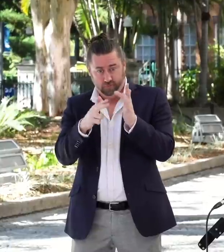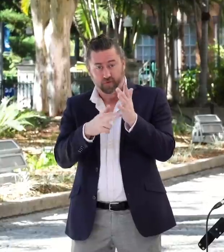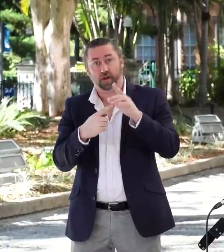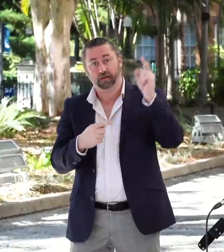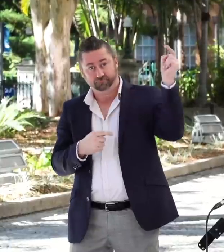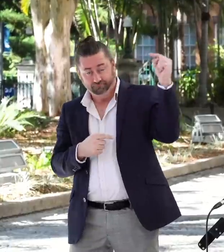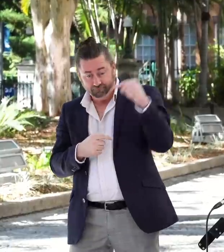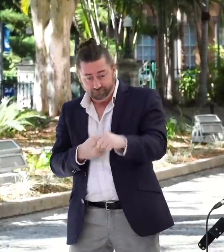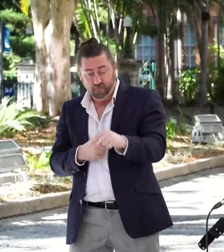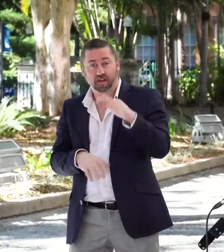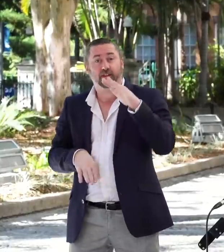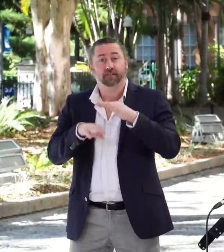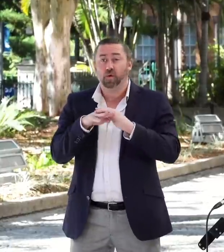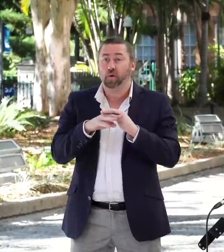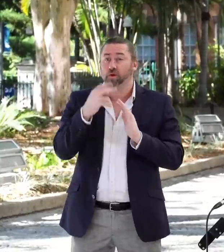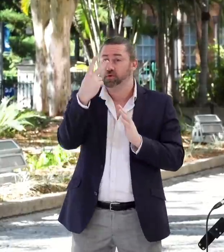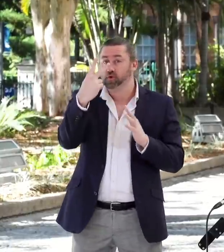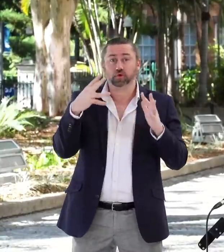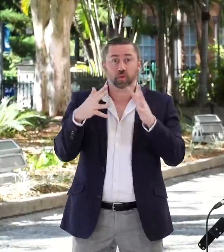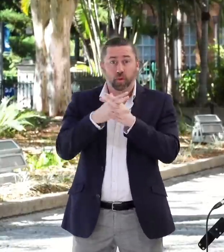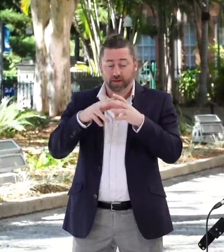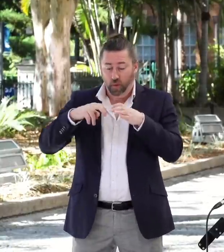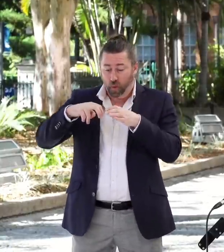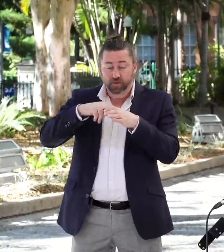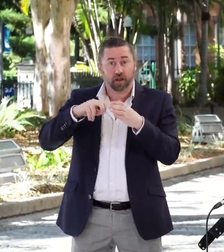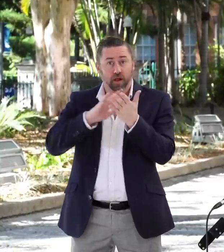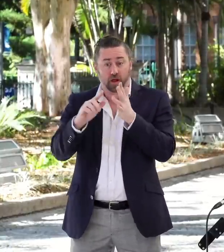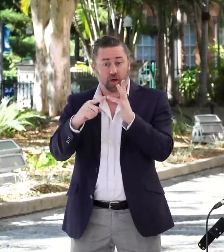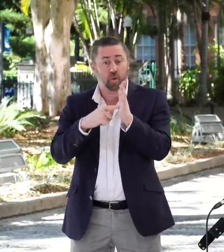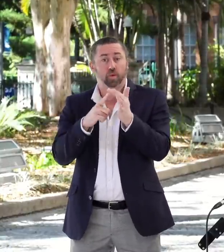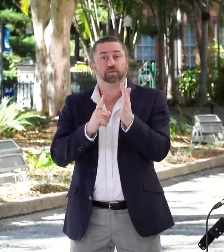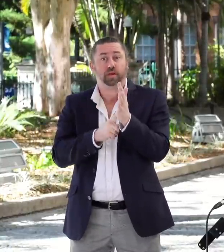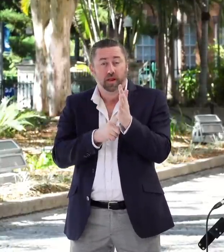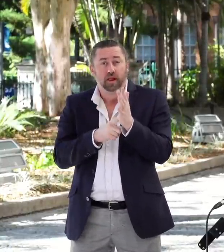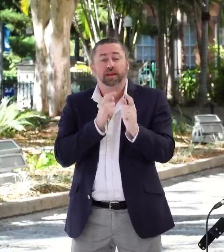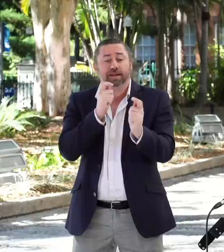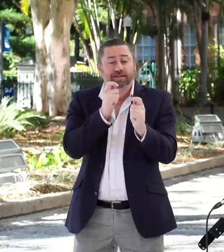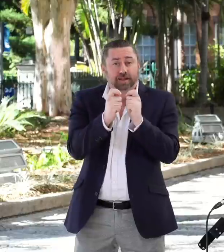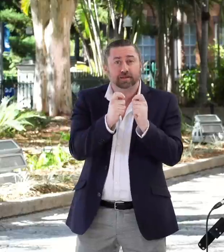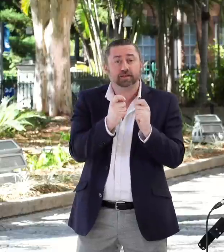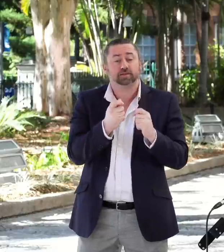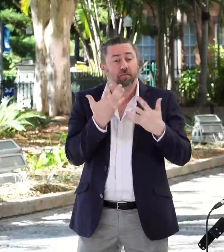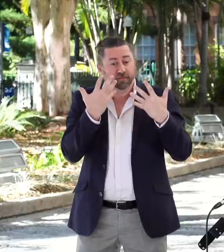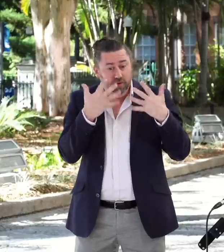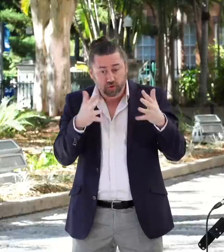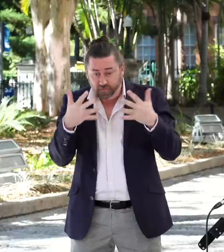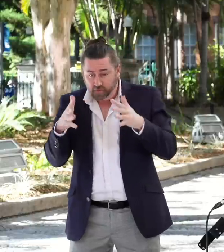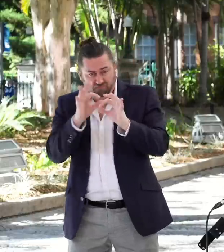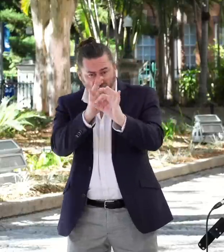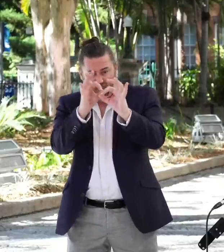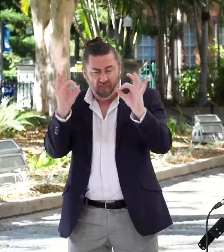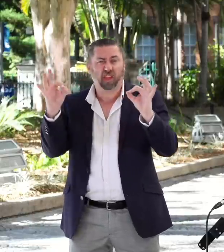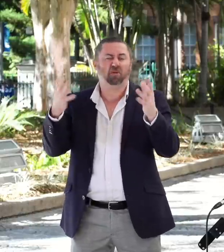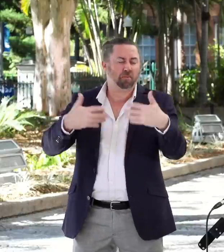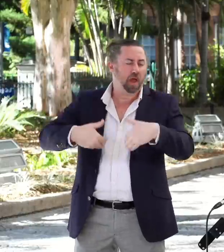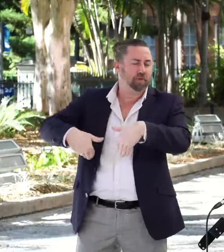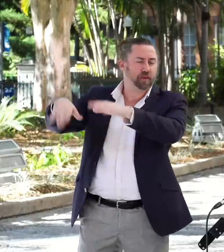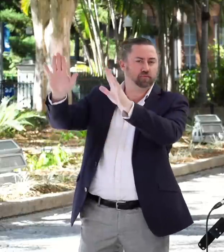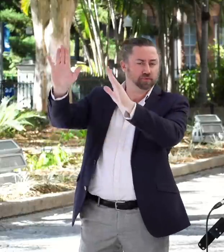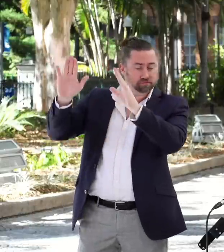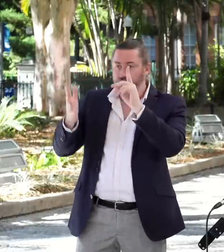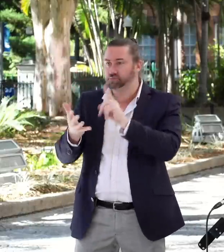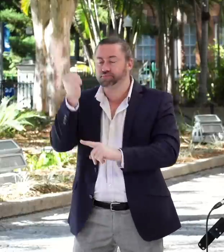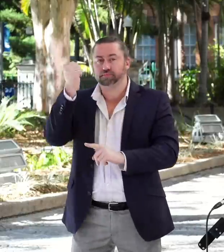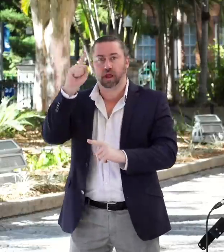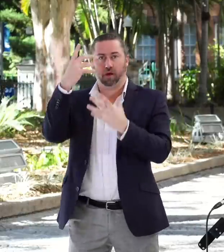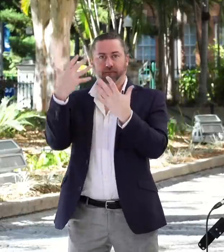full hotel quarantine period and tested negative on his exit test. He has now tested positive. He